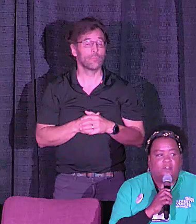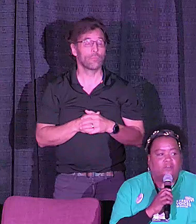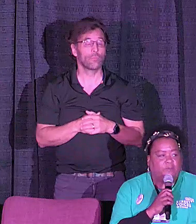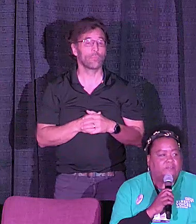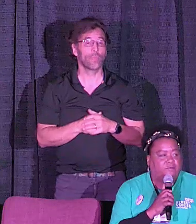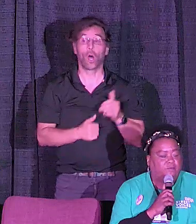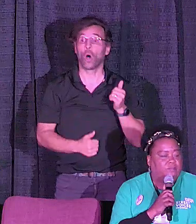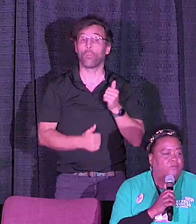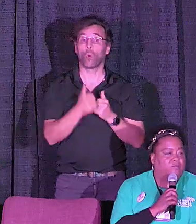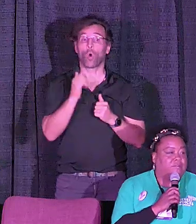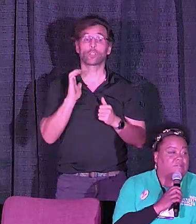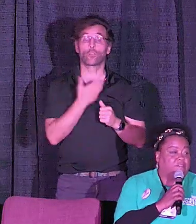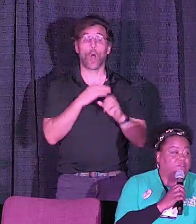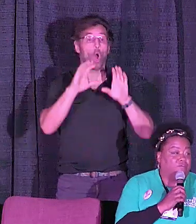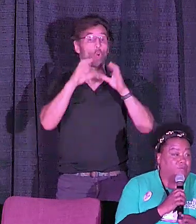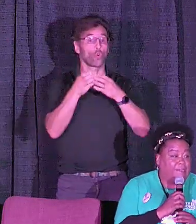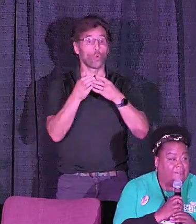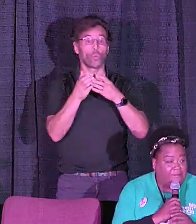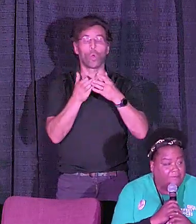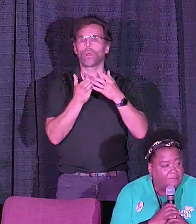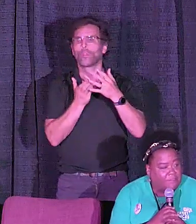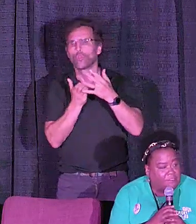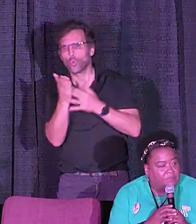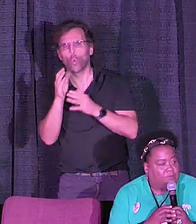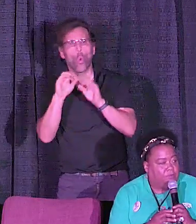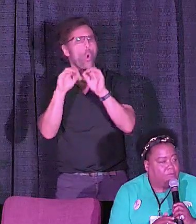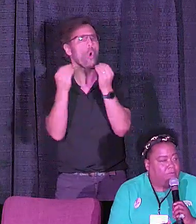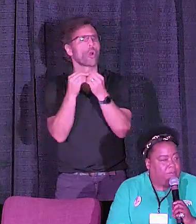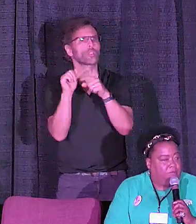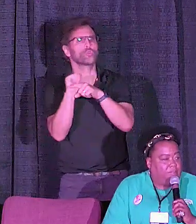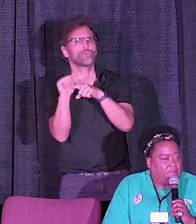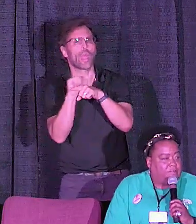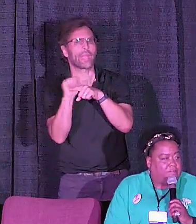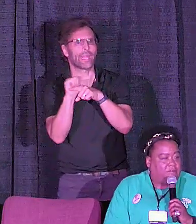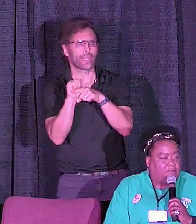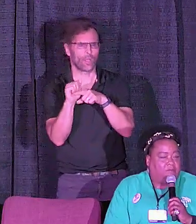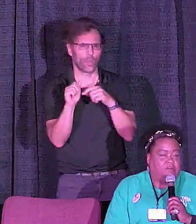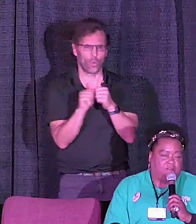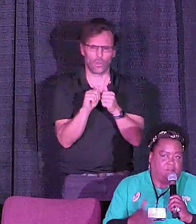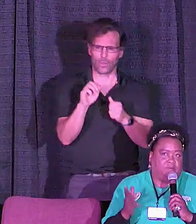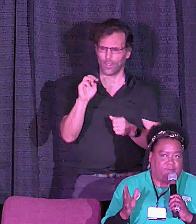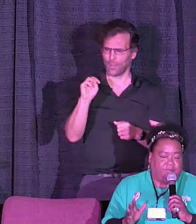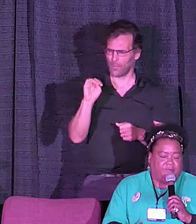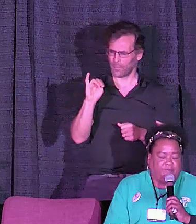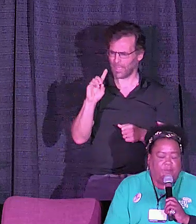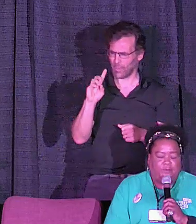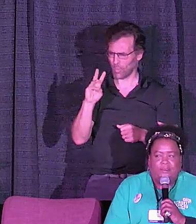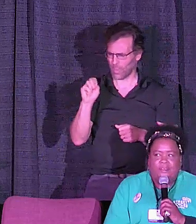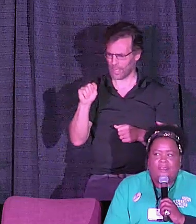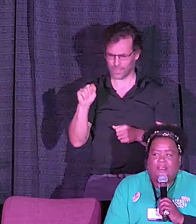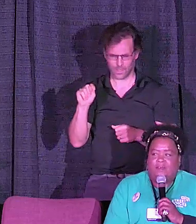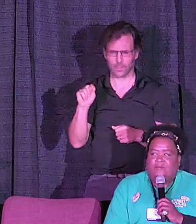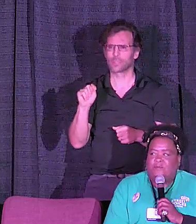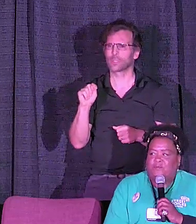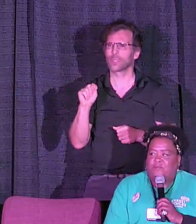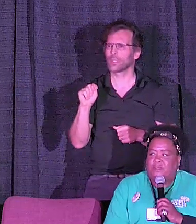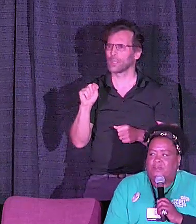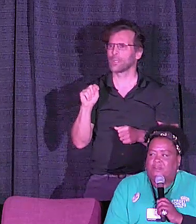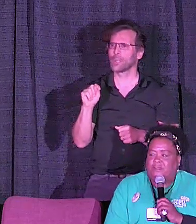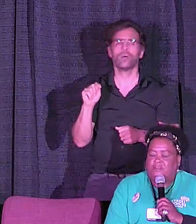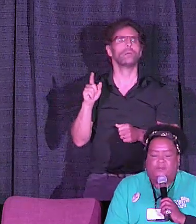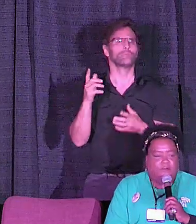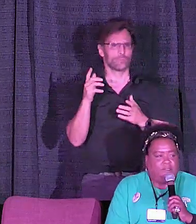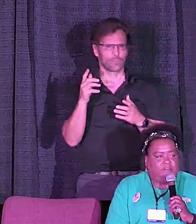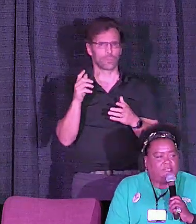Most of our group has went through organizational training through Midwest, well, good few,